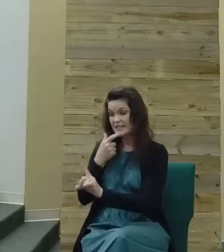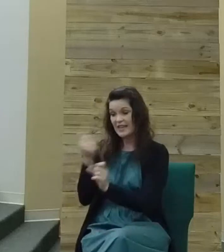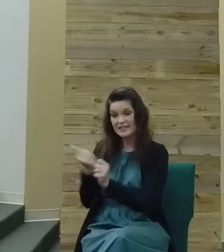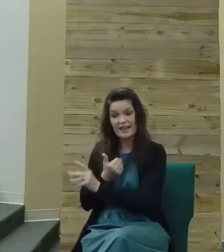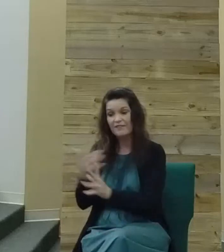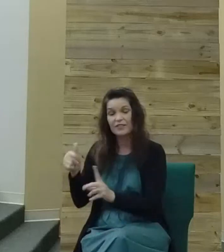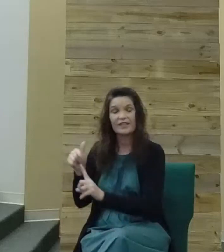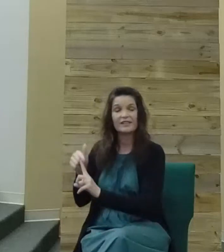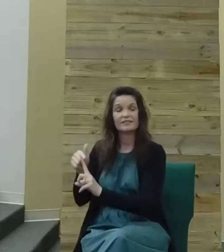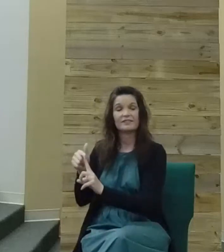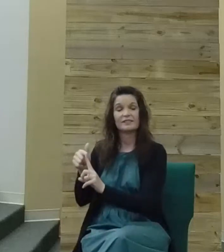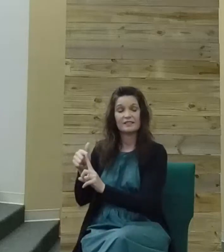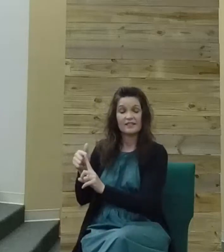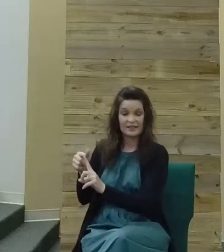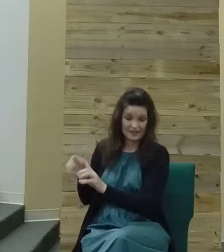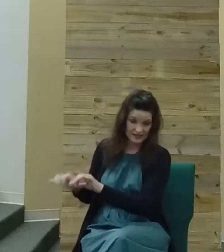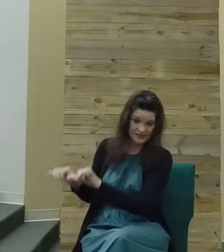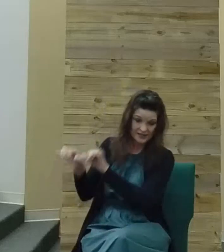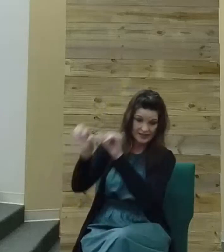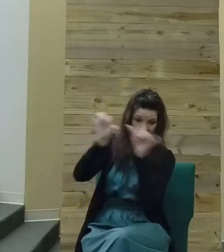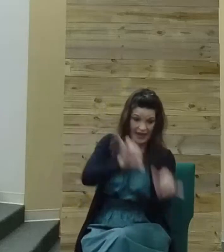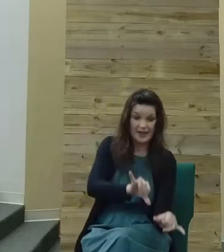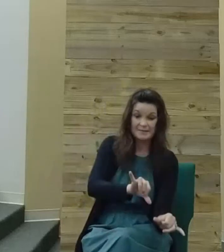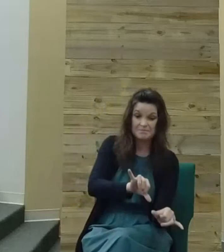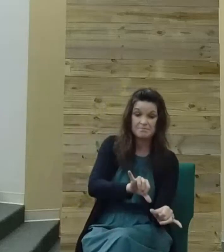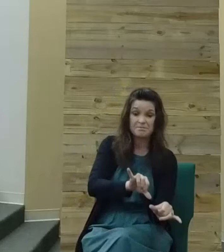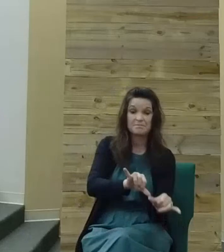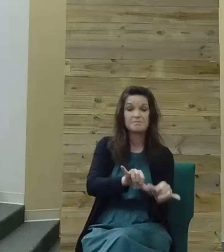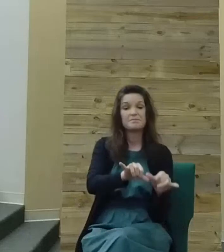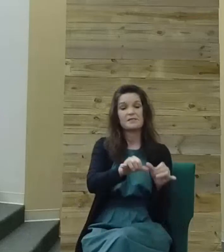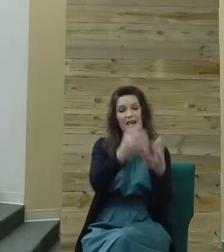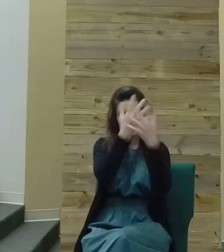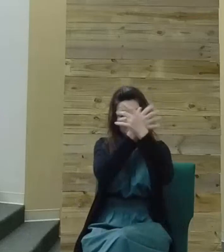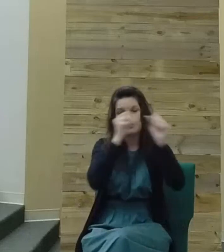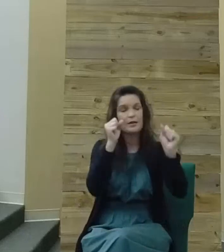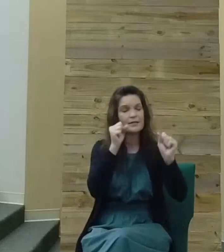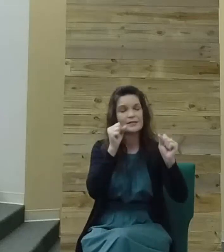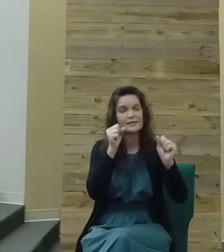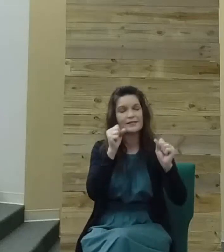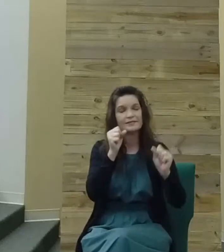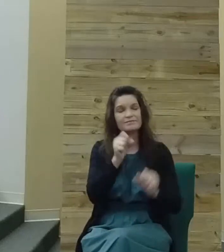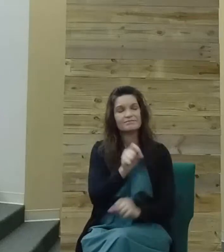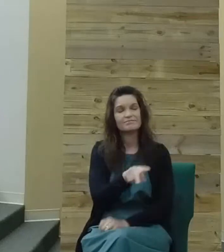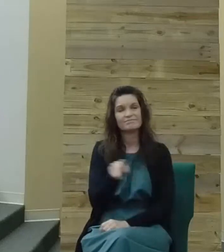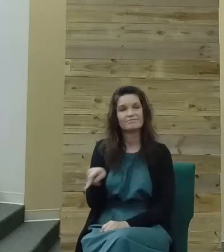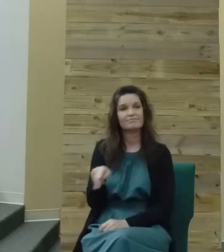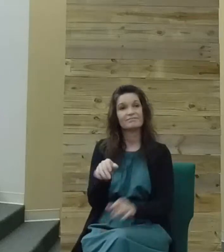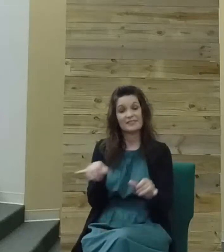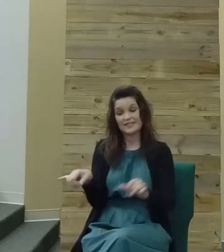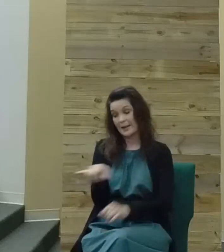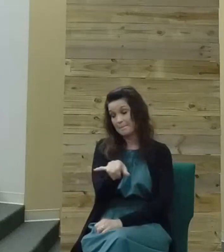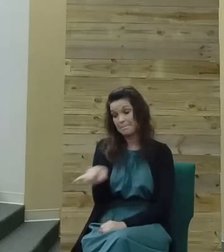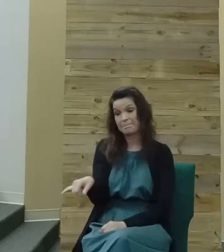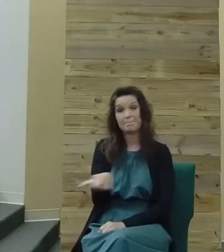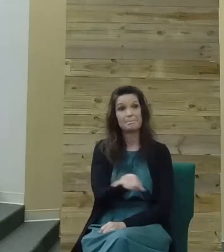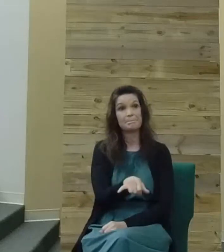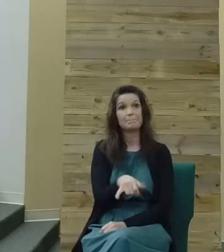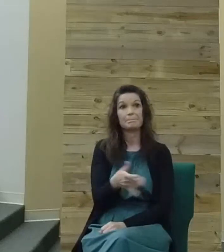ambassador says is a representation of what the president does and says.